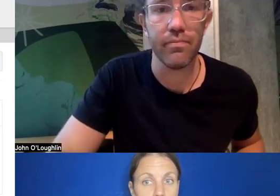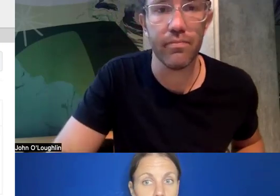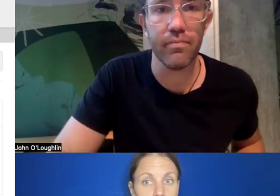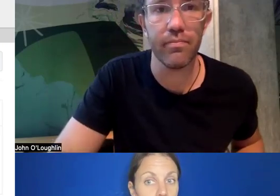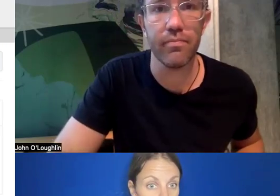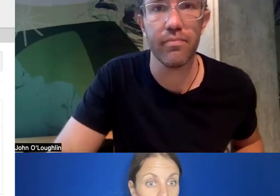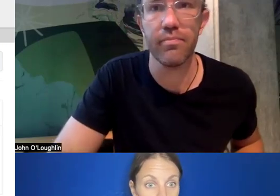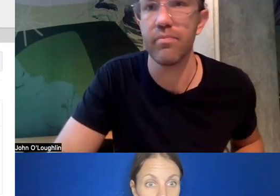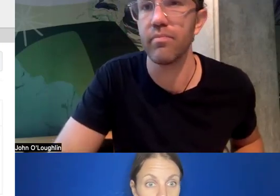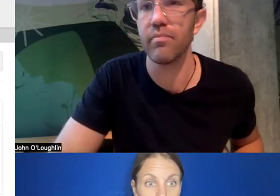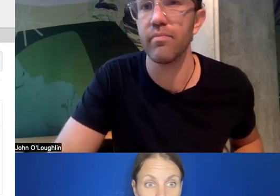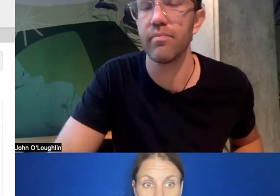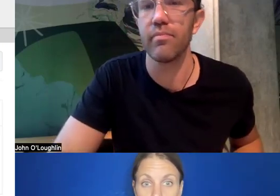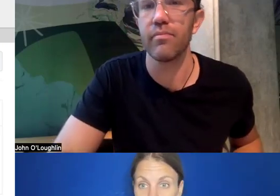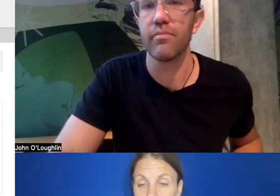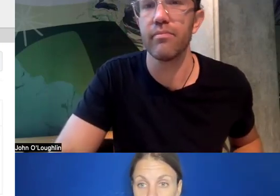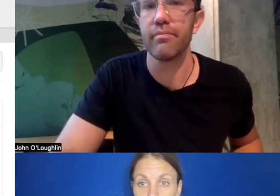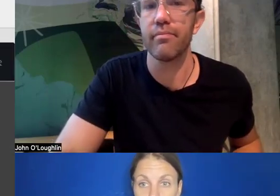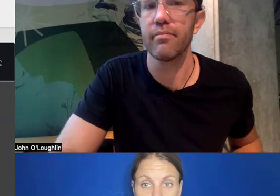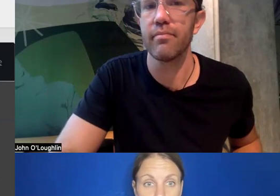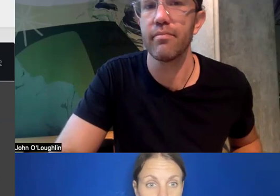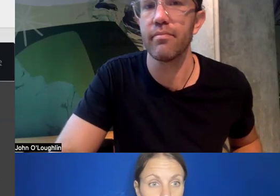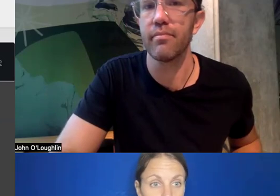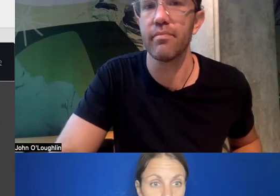Please review it on your own as well.